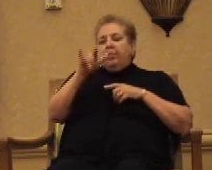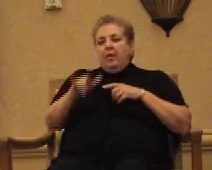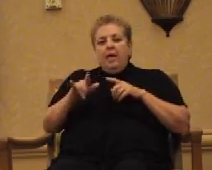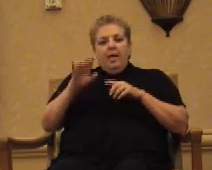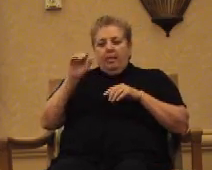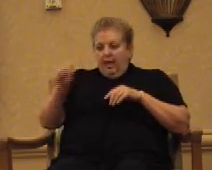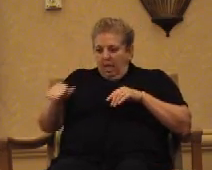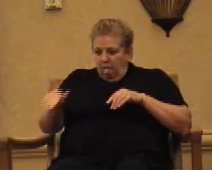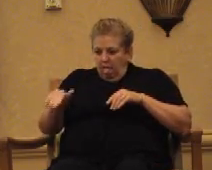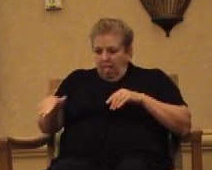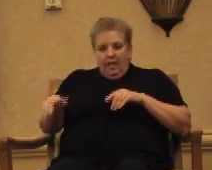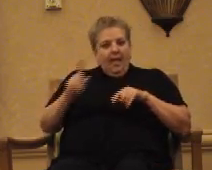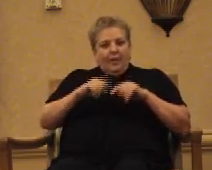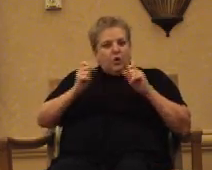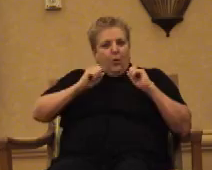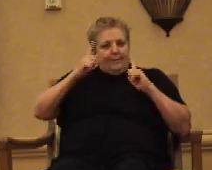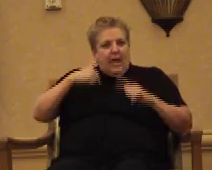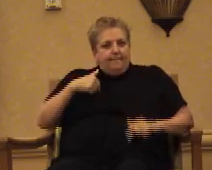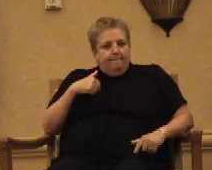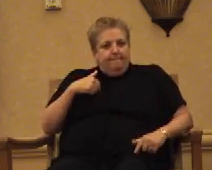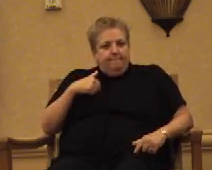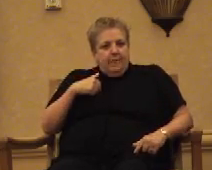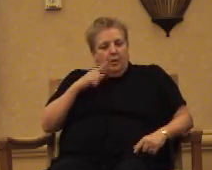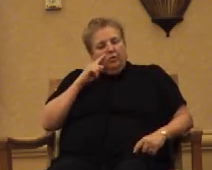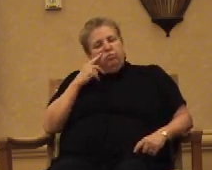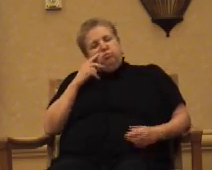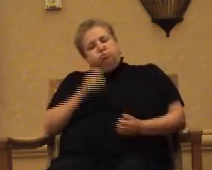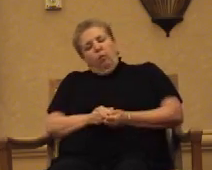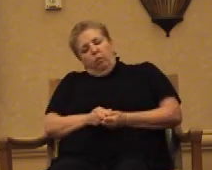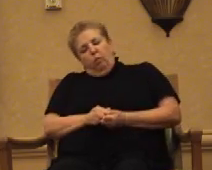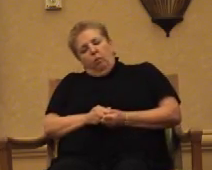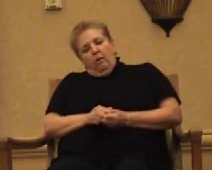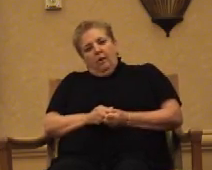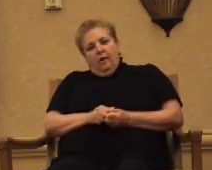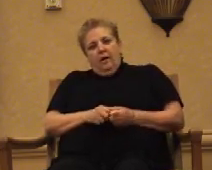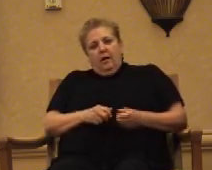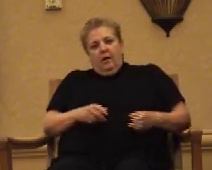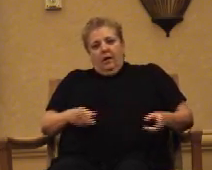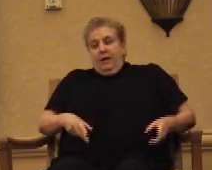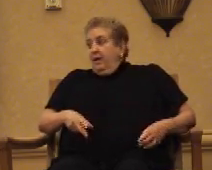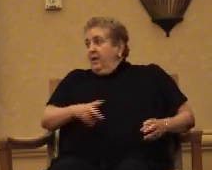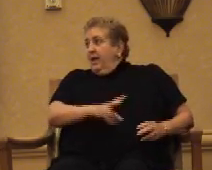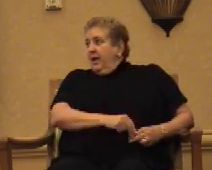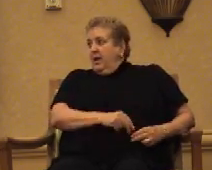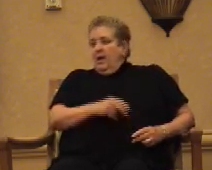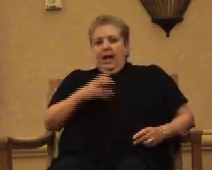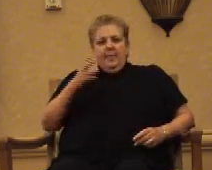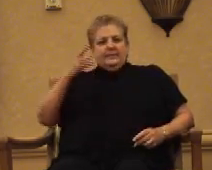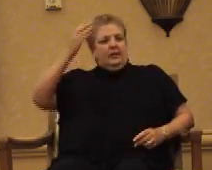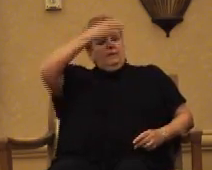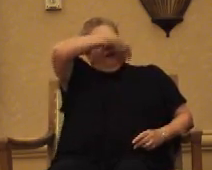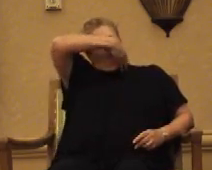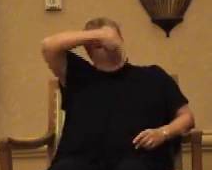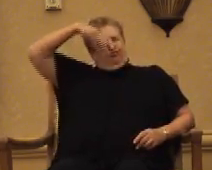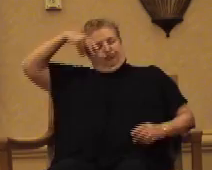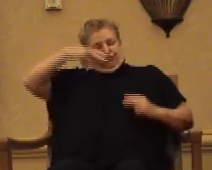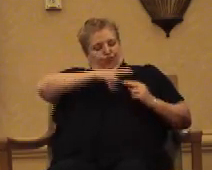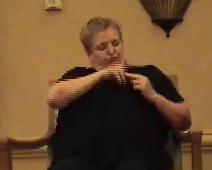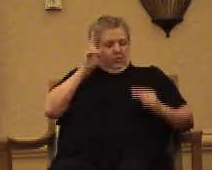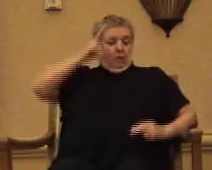up because I was so passed out. I had a seatbelt indentation in my face for about 3 days,